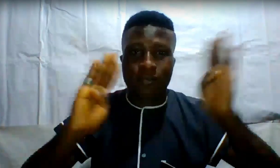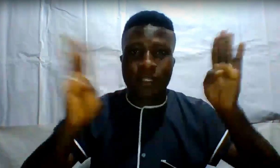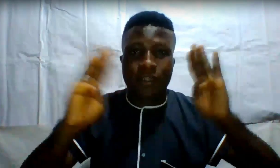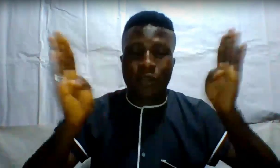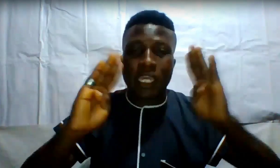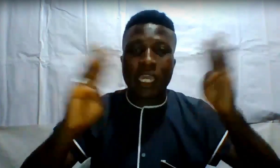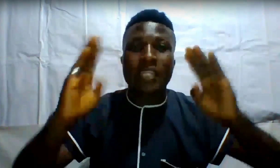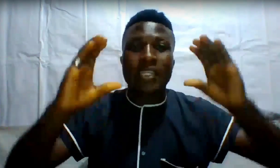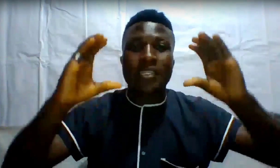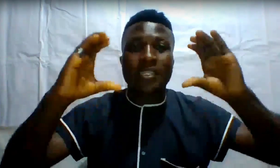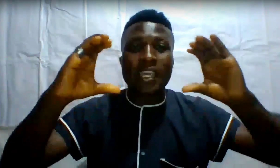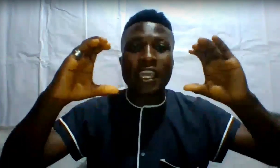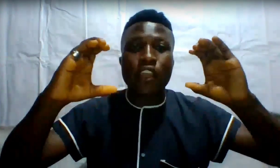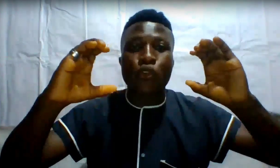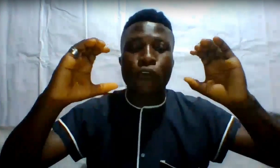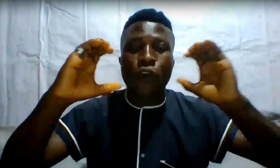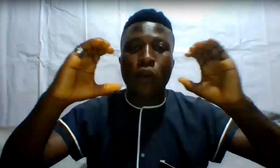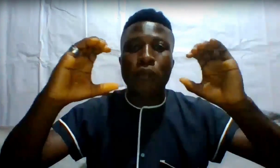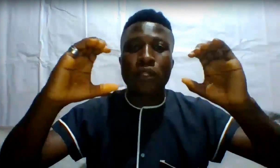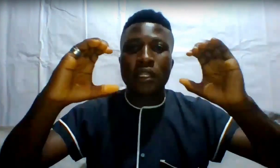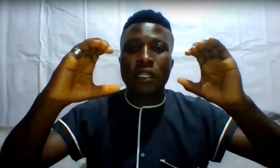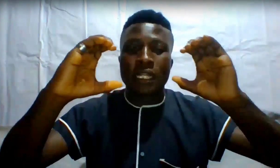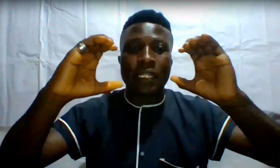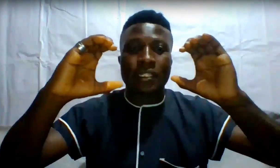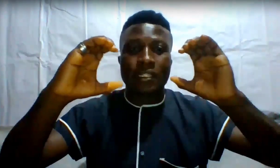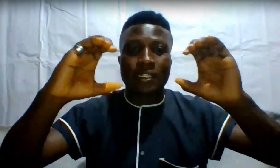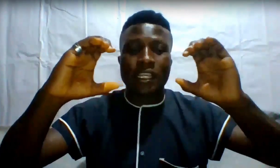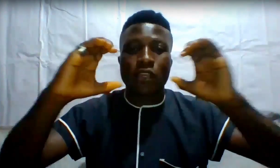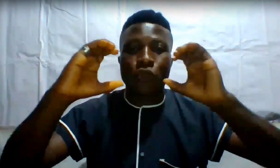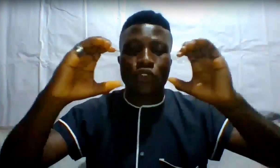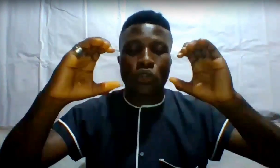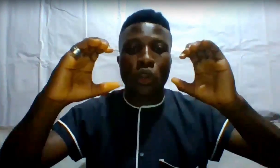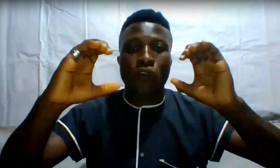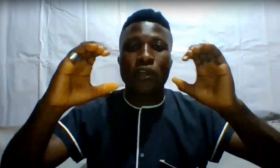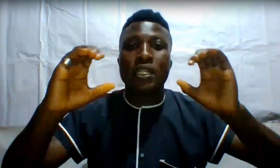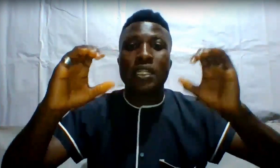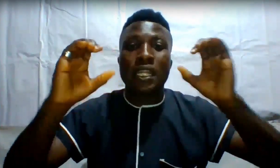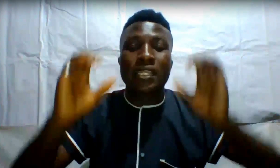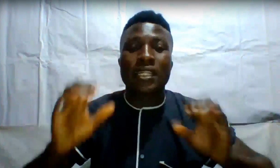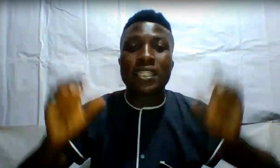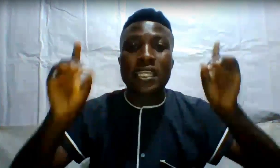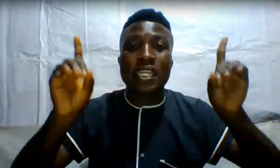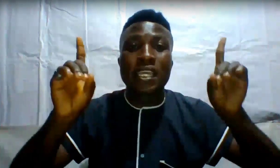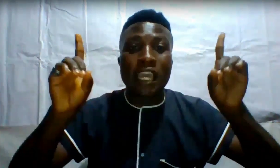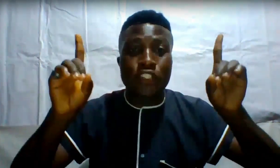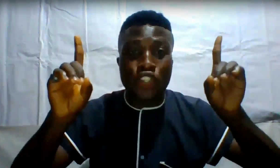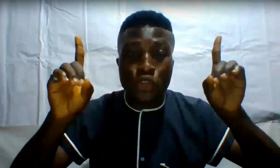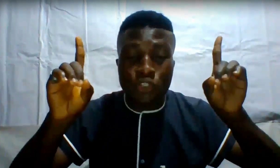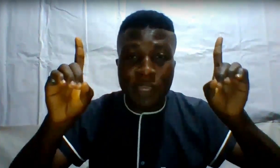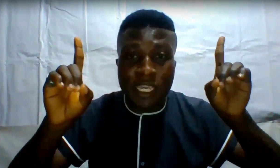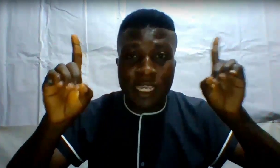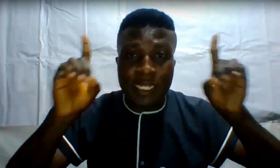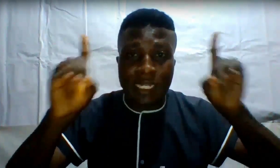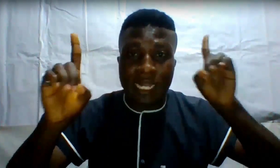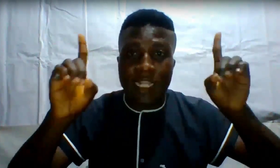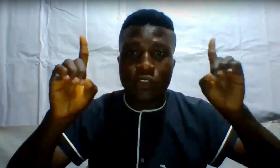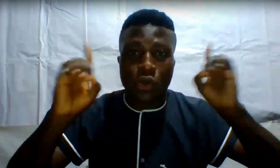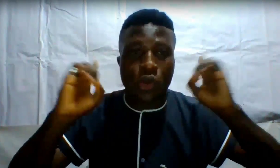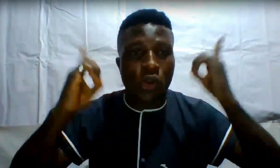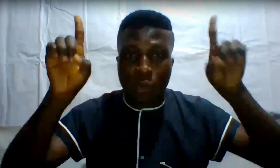letter C, you form the letter C with your curve. And letter D, excuse me in the class or area 1,